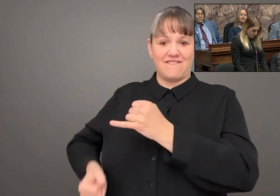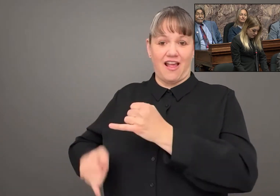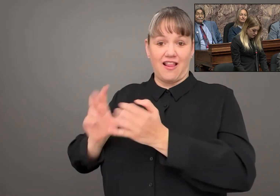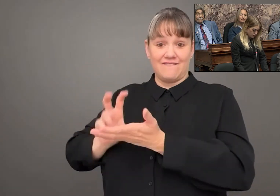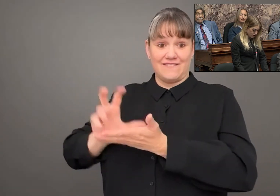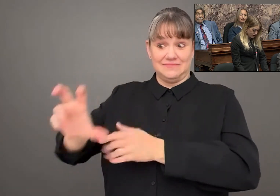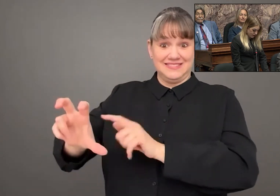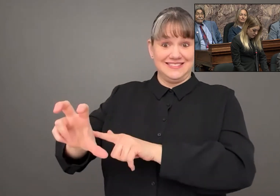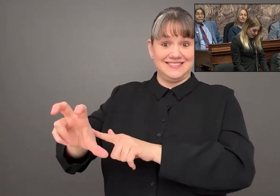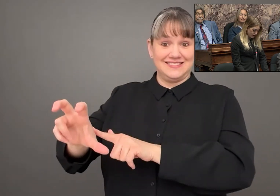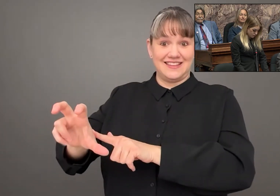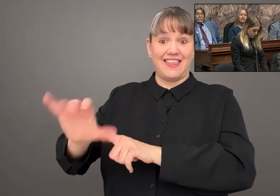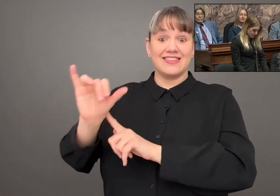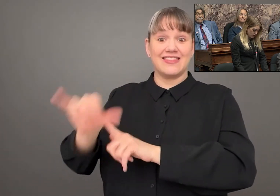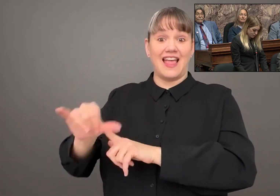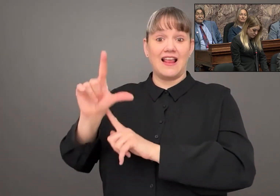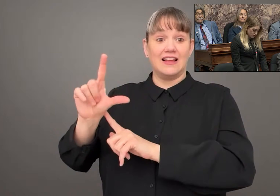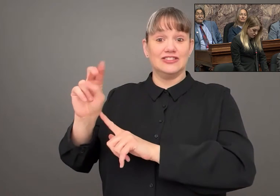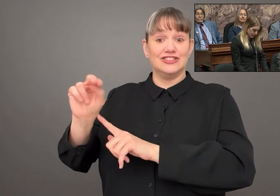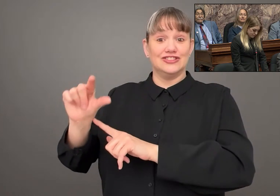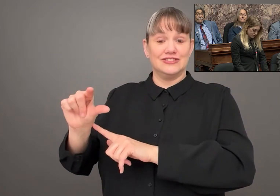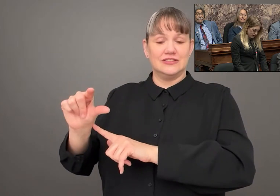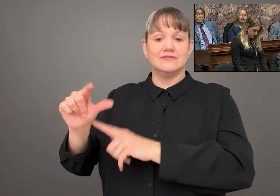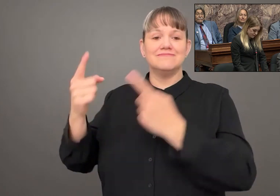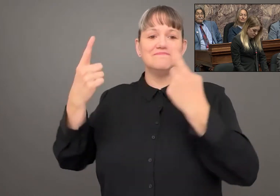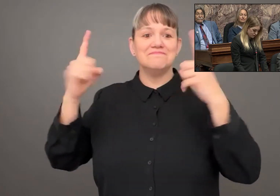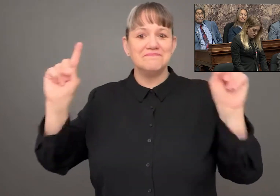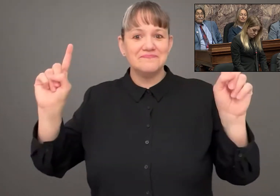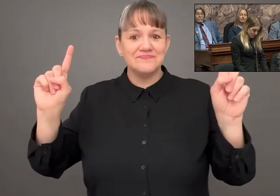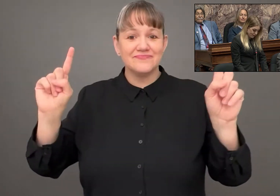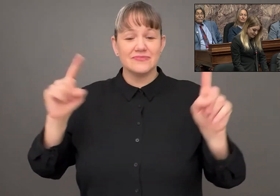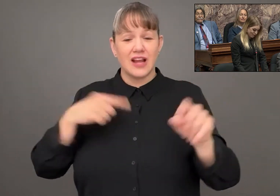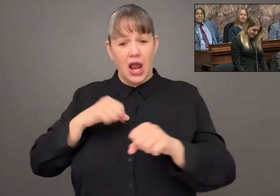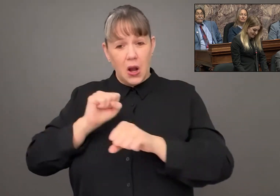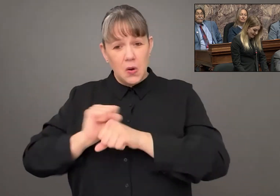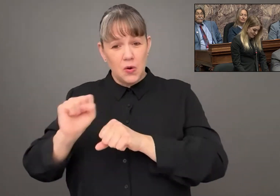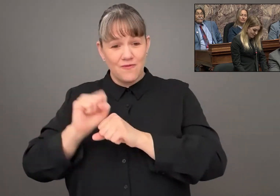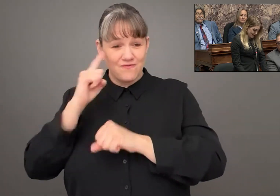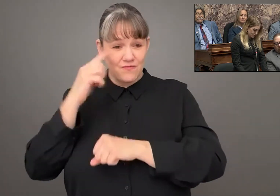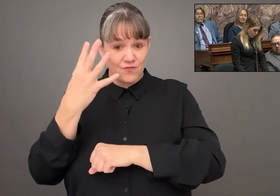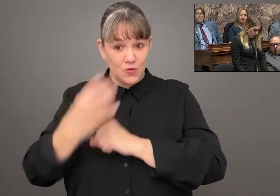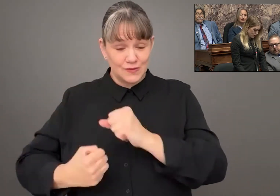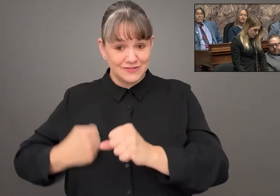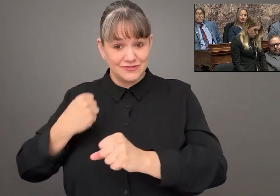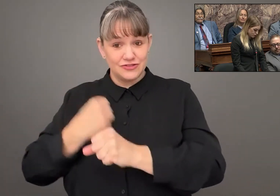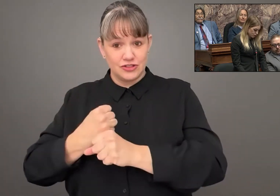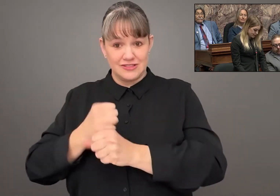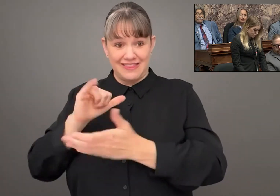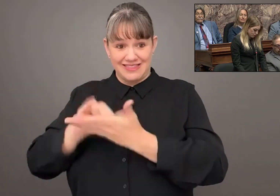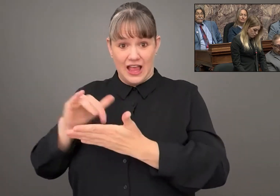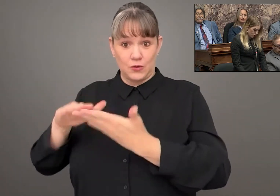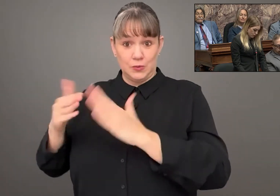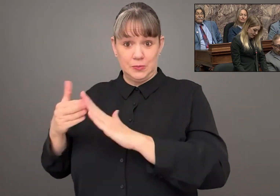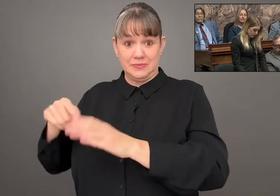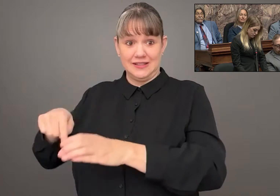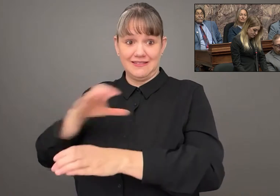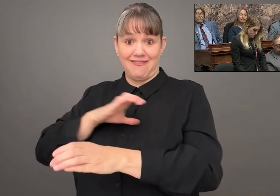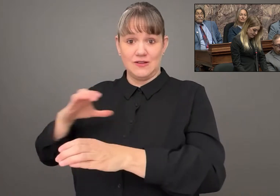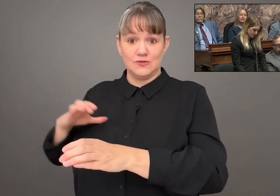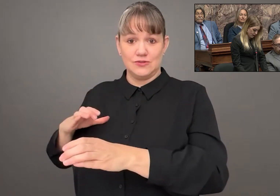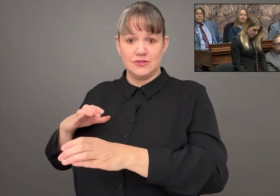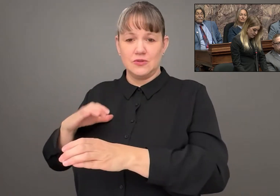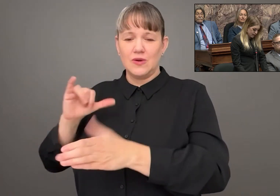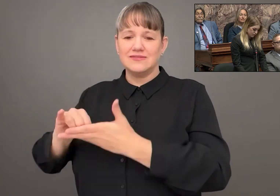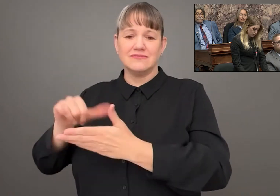After 4 years of working on Kitimat Council to help this project come to life, it was not only the best present I could have asked for, but also a deeply rewarding way to close